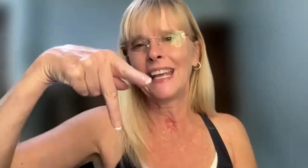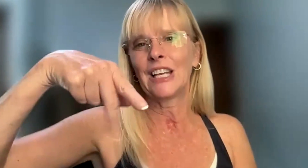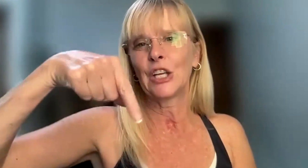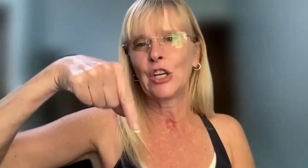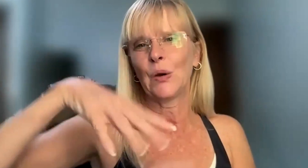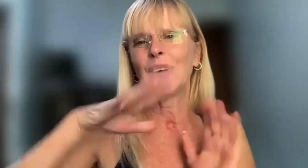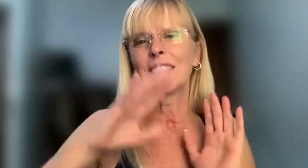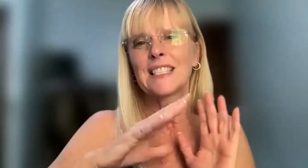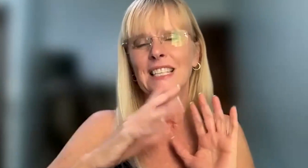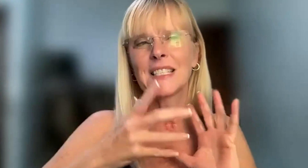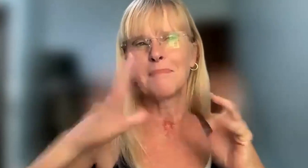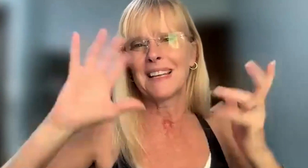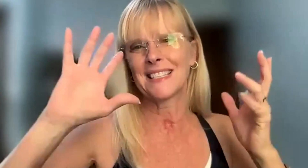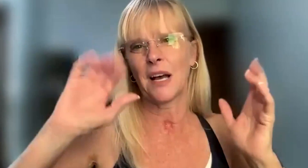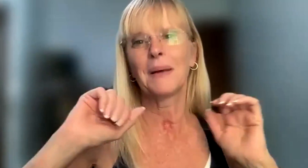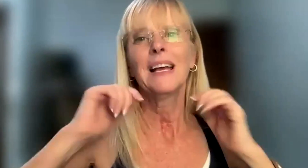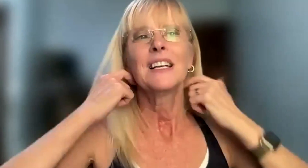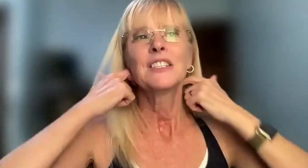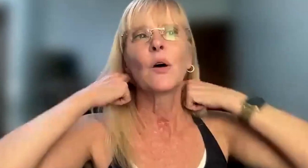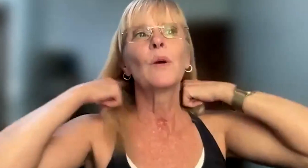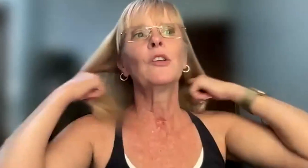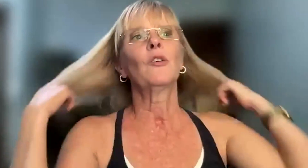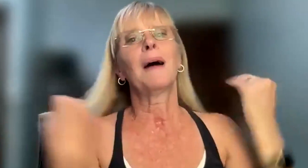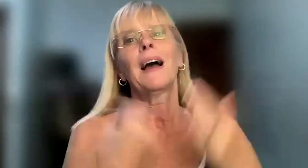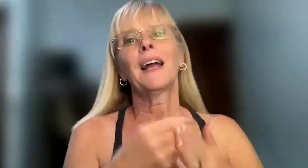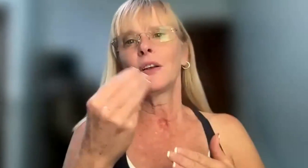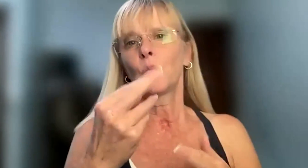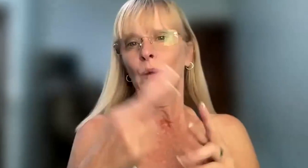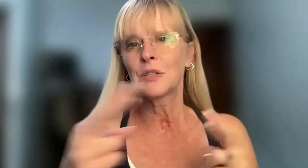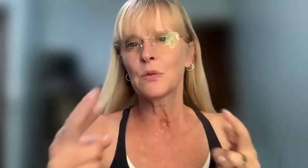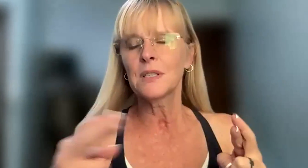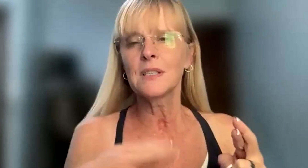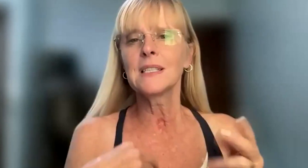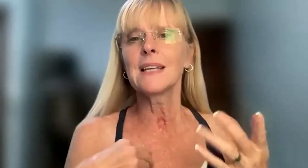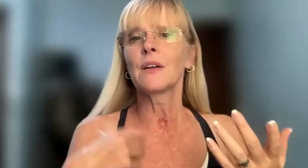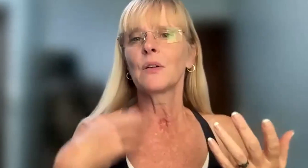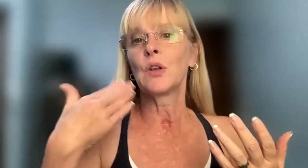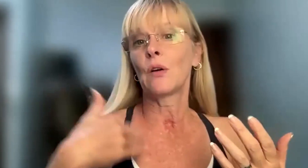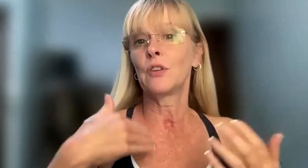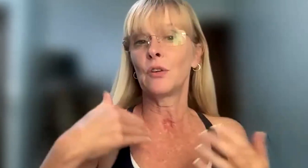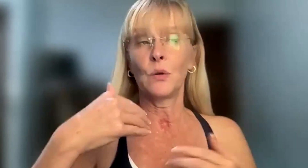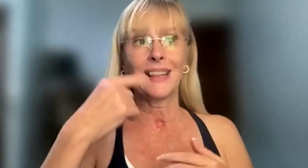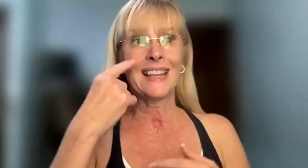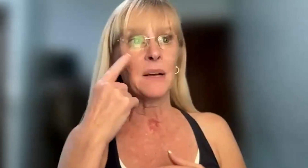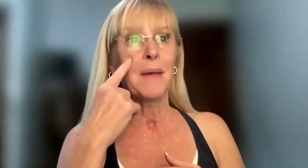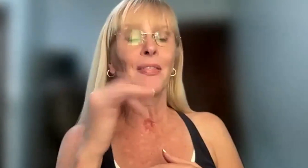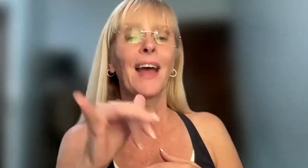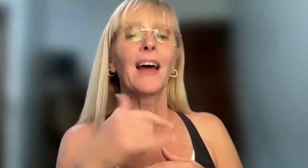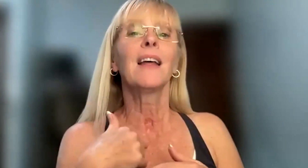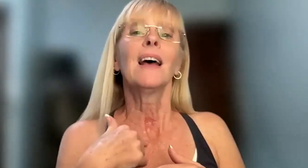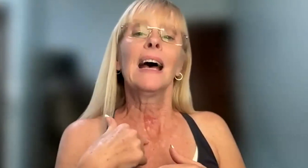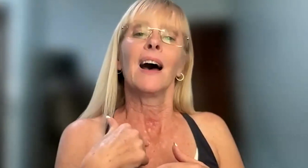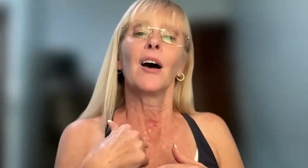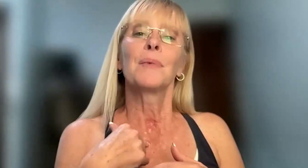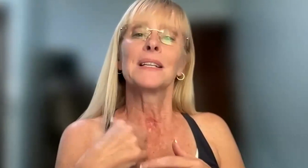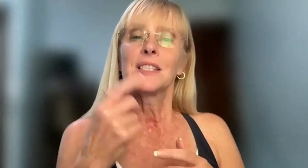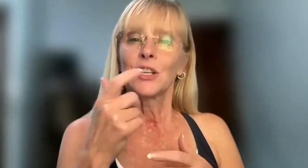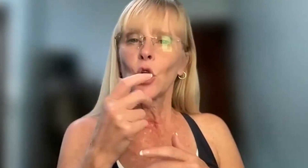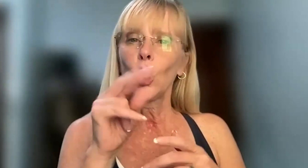and Q. It's just messed up. So when you're buying resources, I don't know if you think about that. Consider